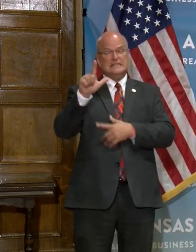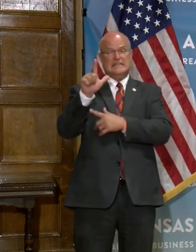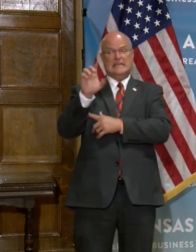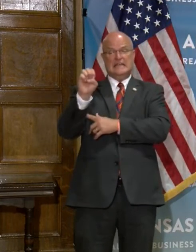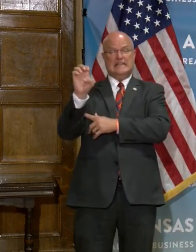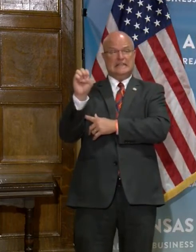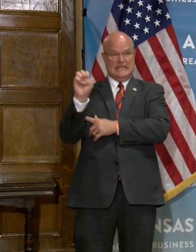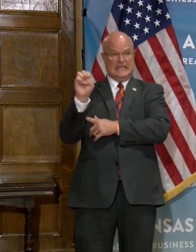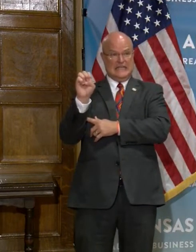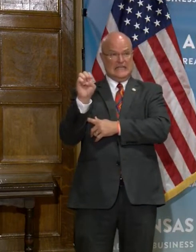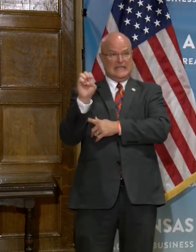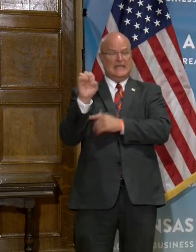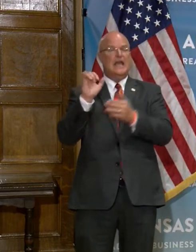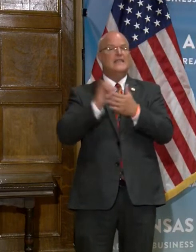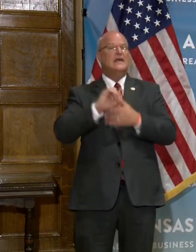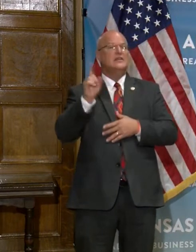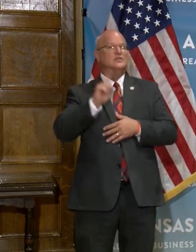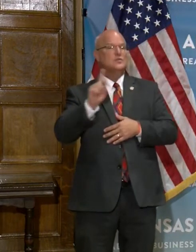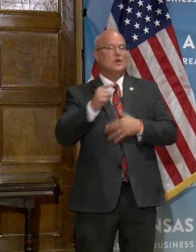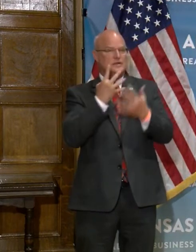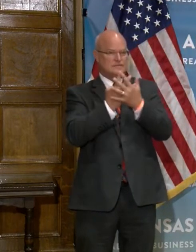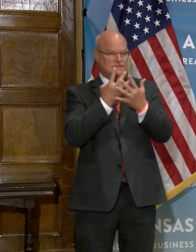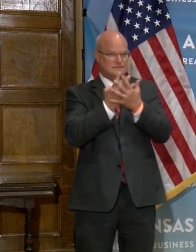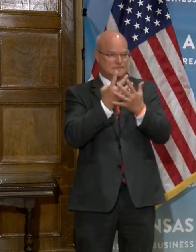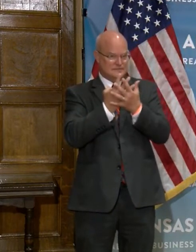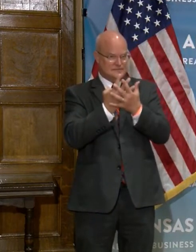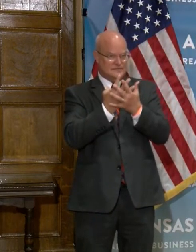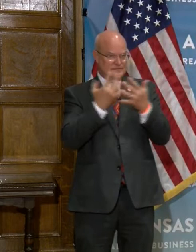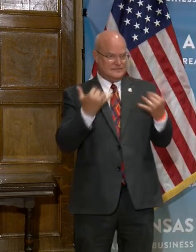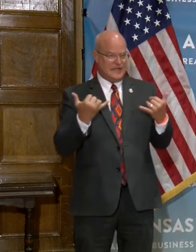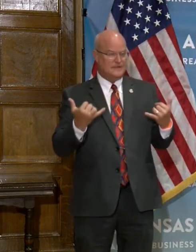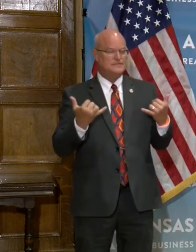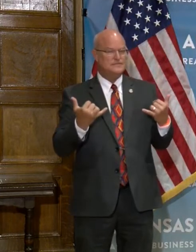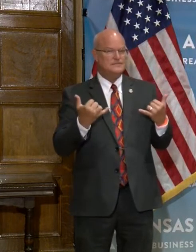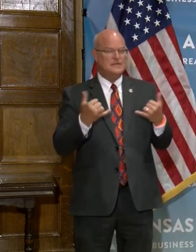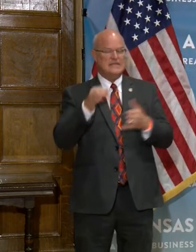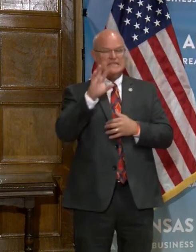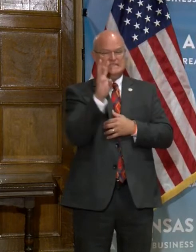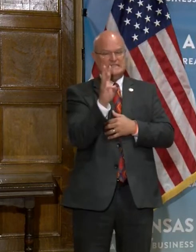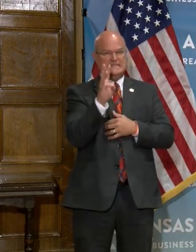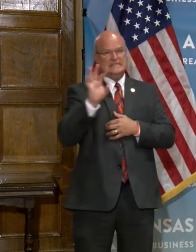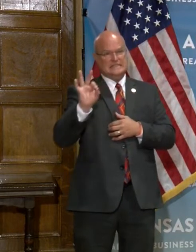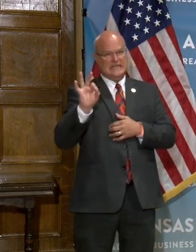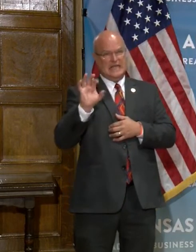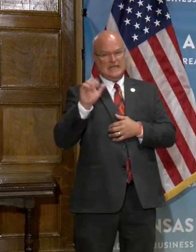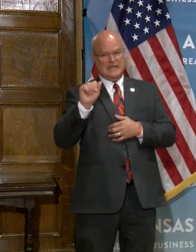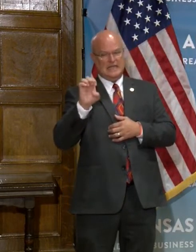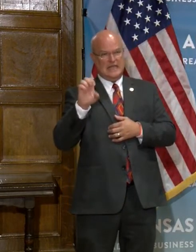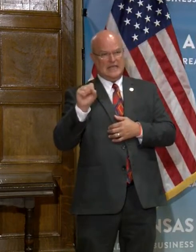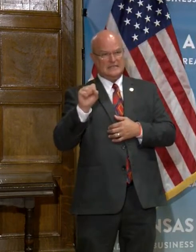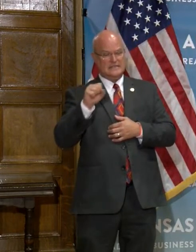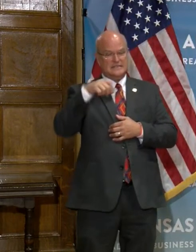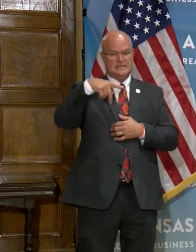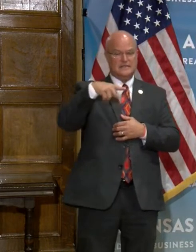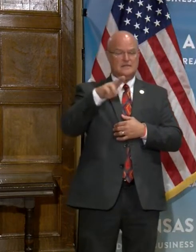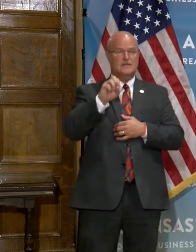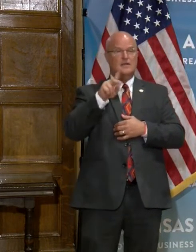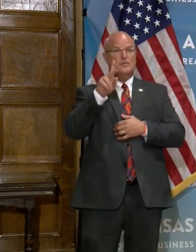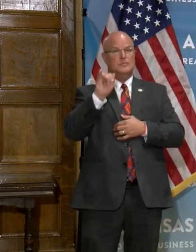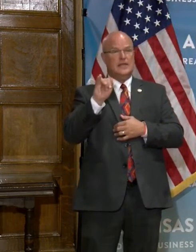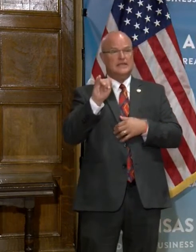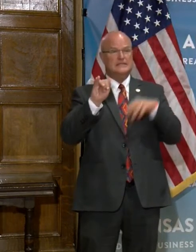County, and of course that is where one of our correctional institutes is located, has 69 cases. Pulaski County